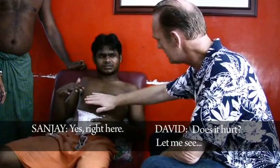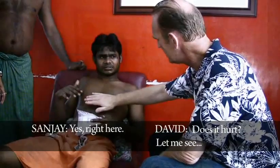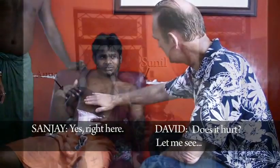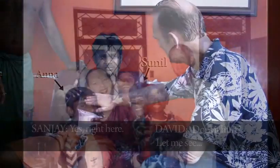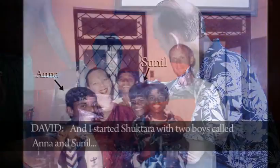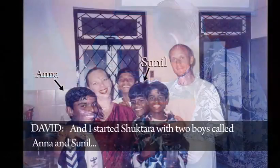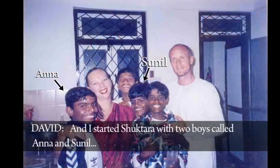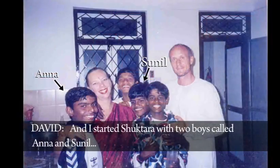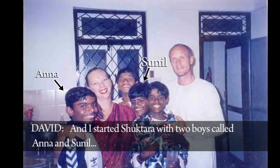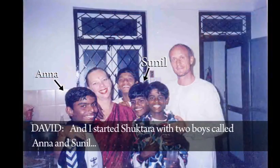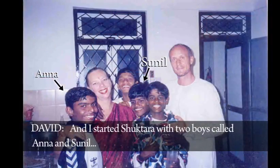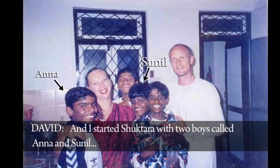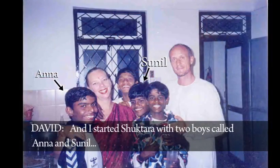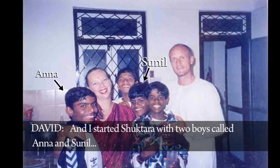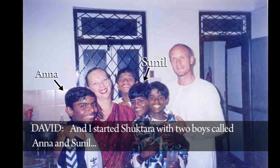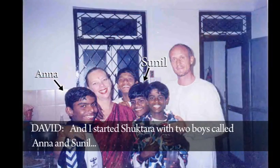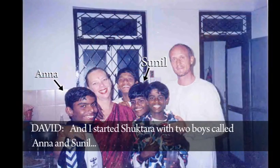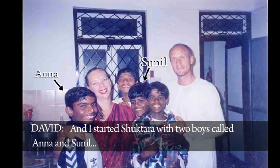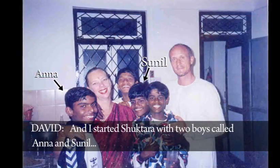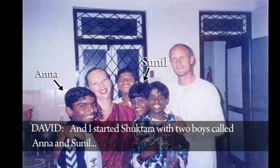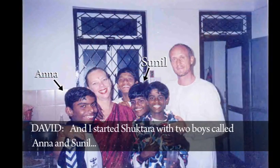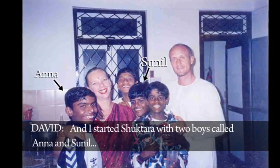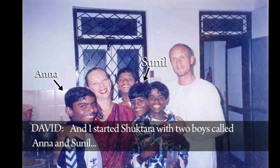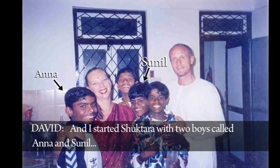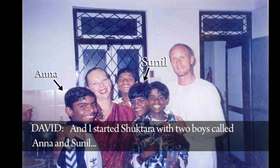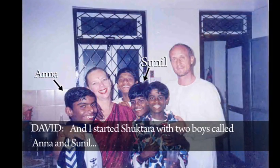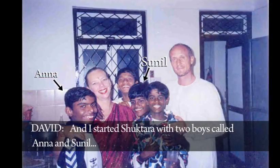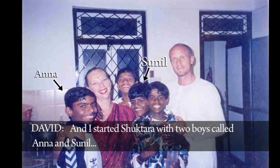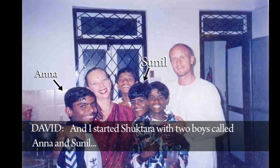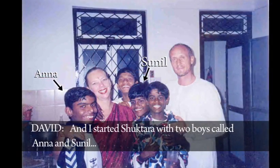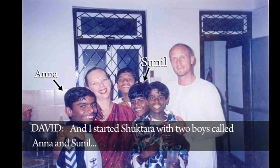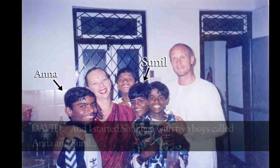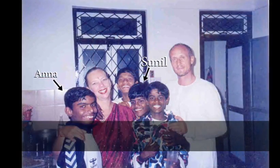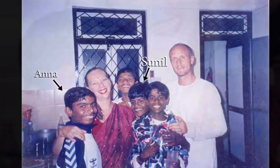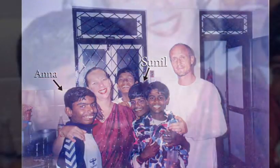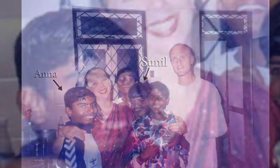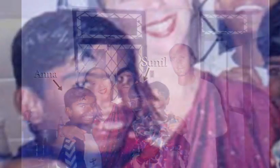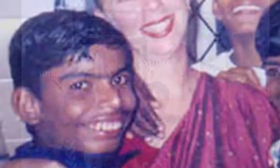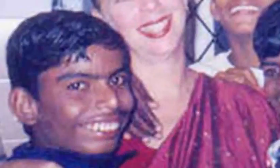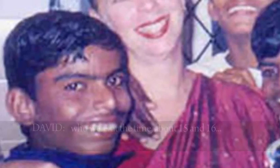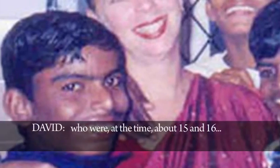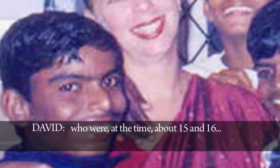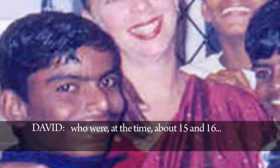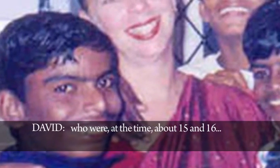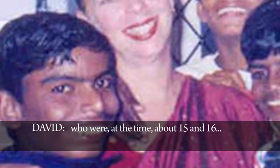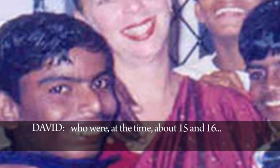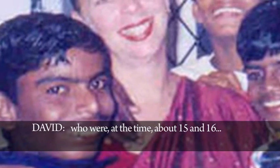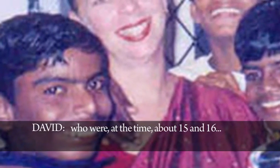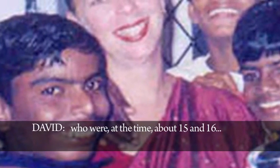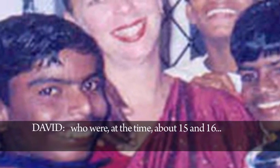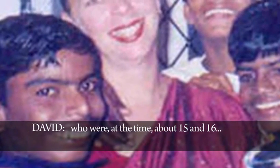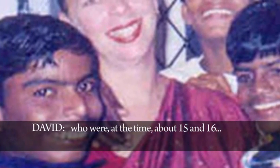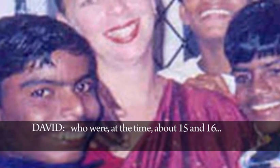And I started Shuktara with two boys called Anna and Sunil, who were at the time about 15,